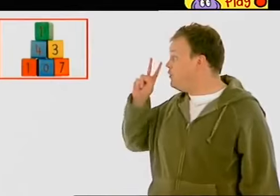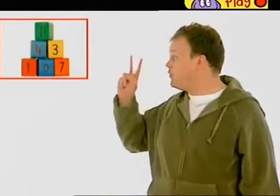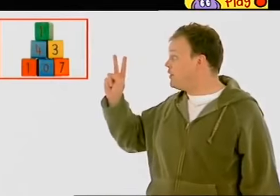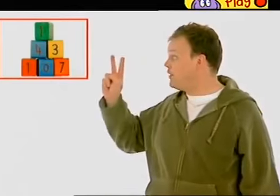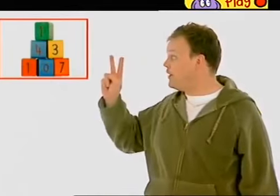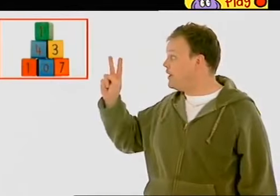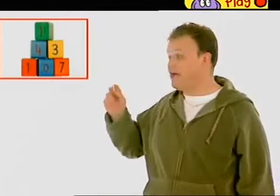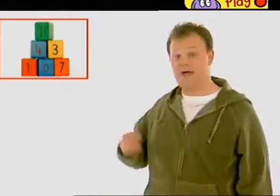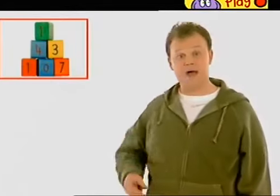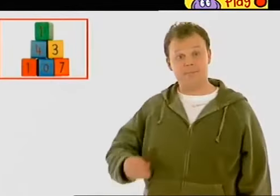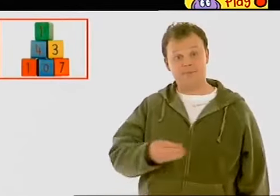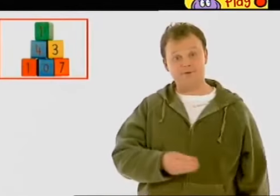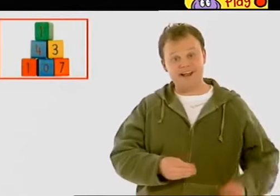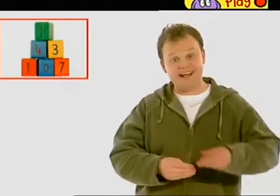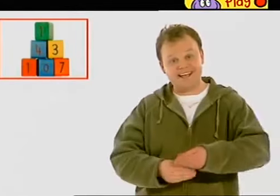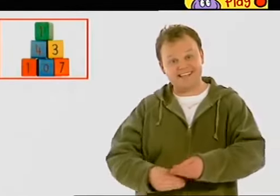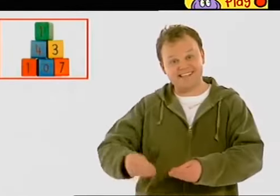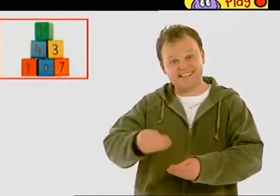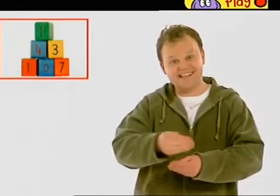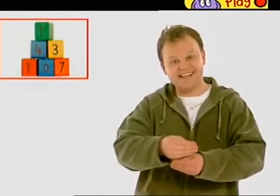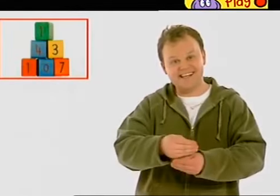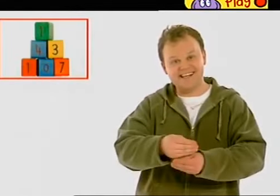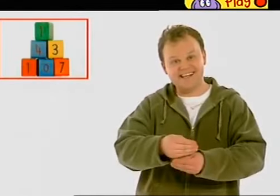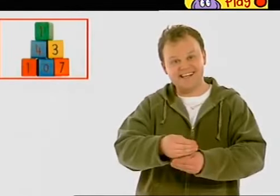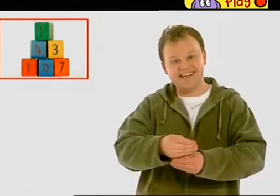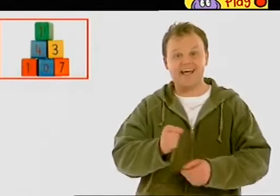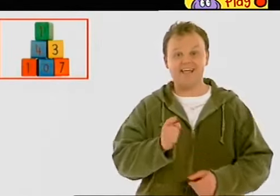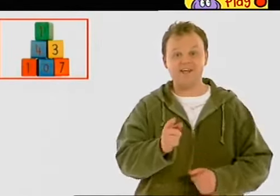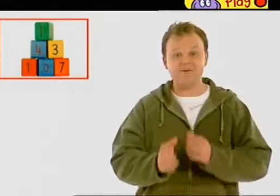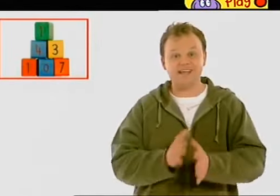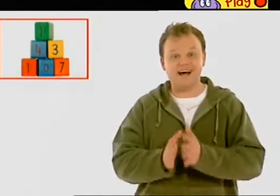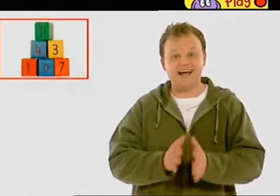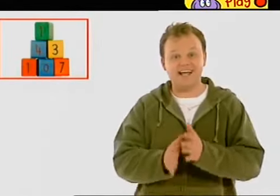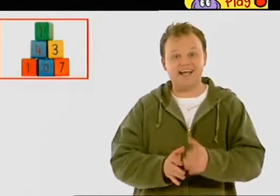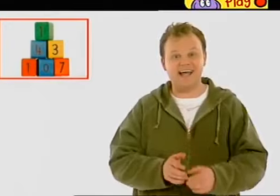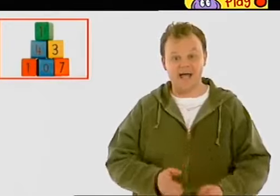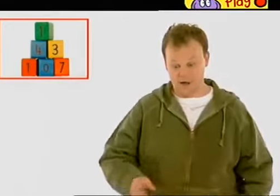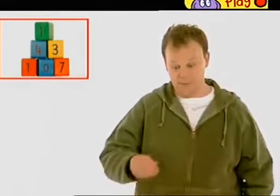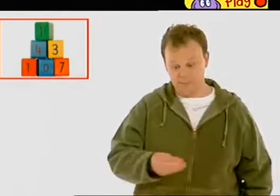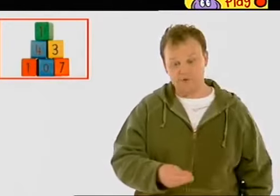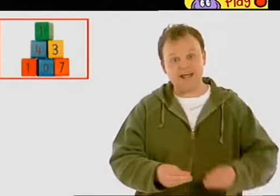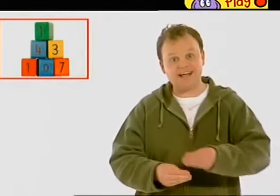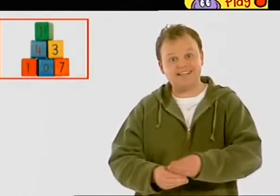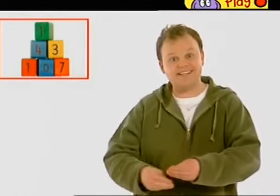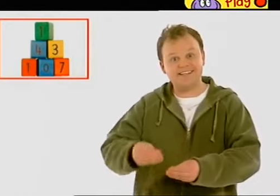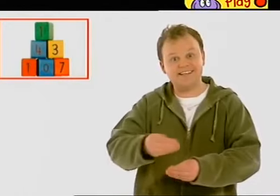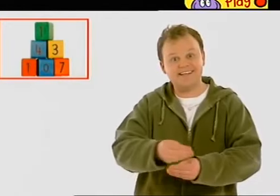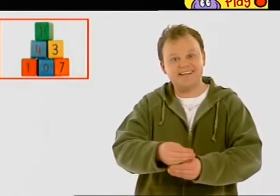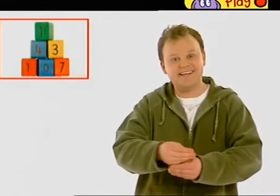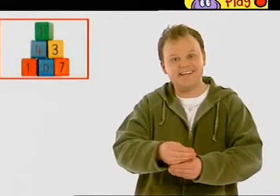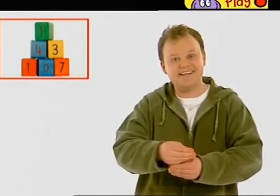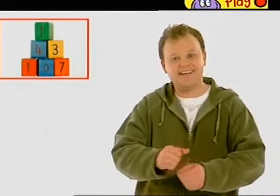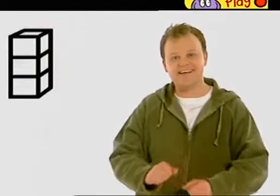Look. Bricks. You sign. Bricks.